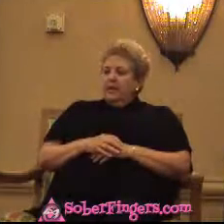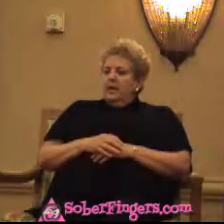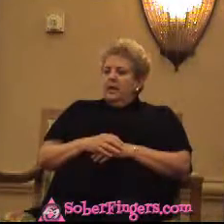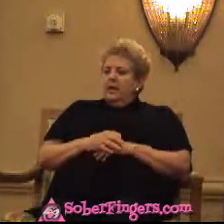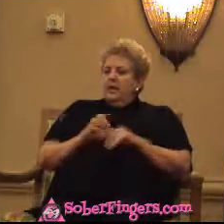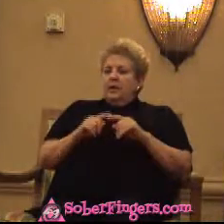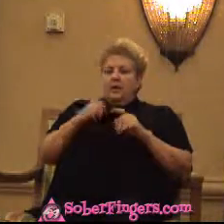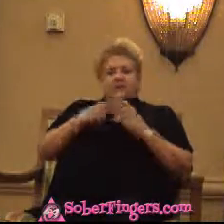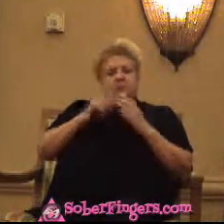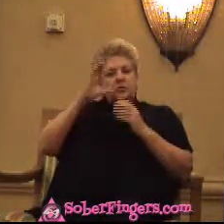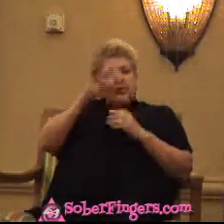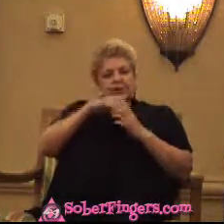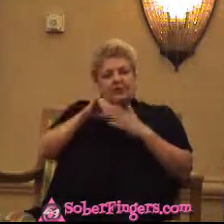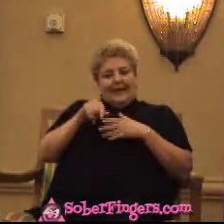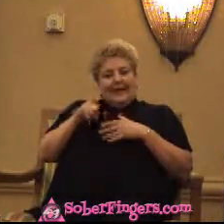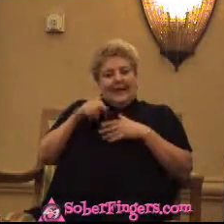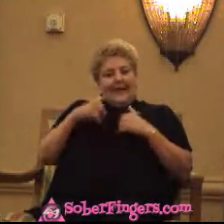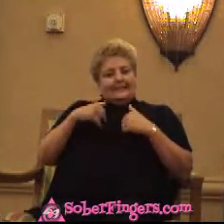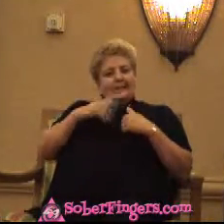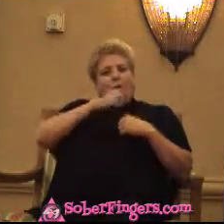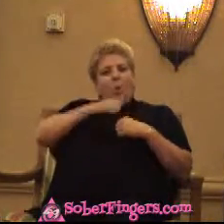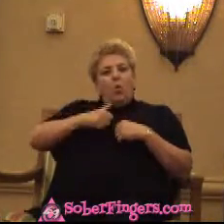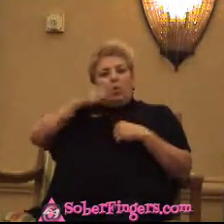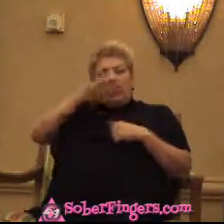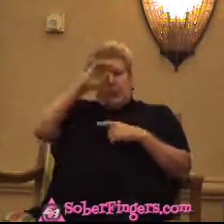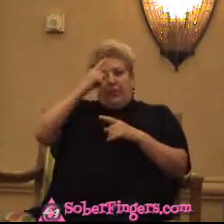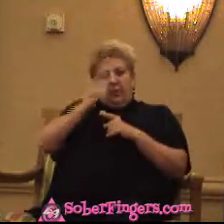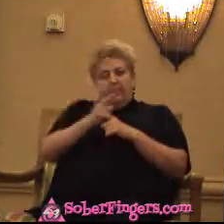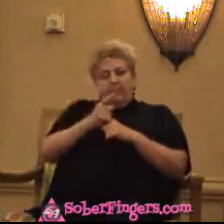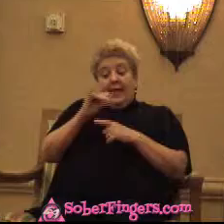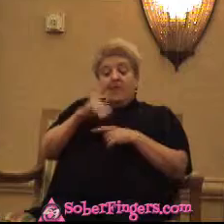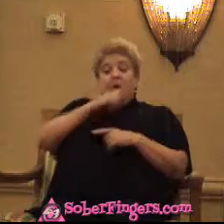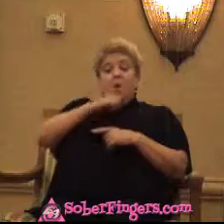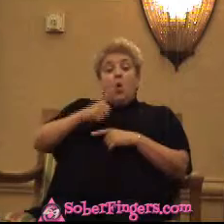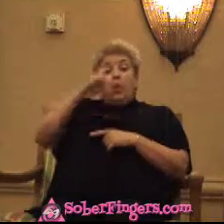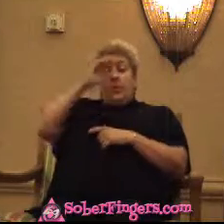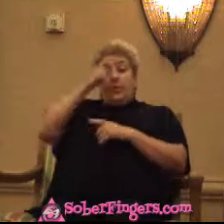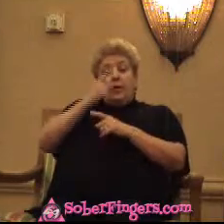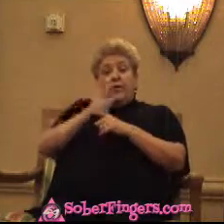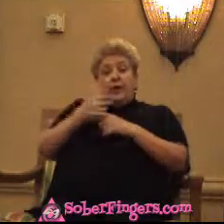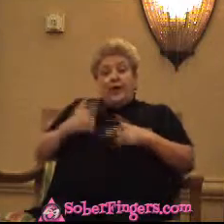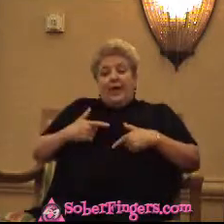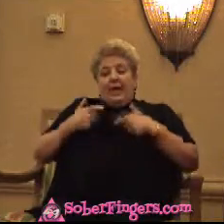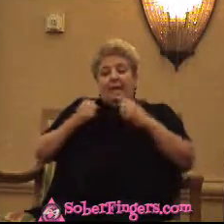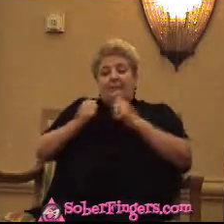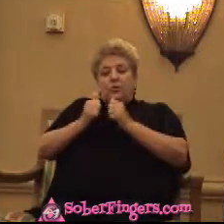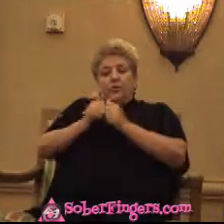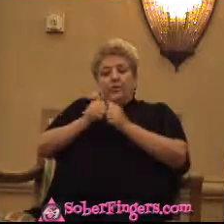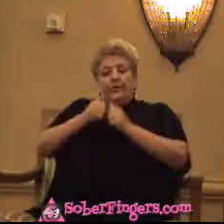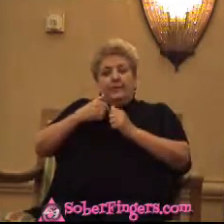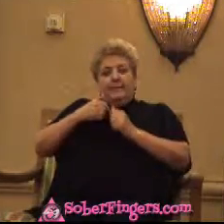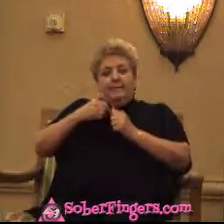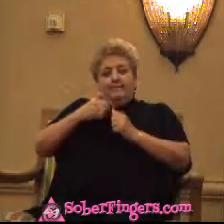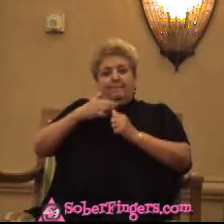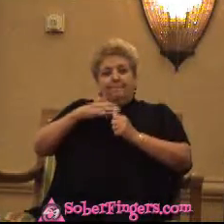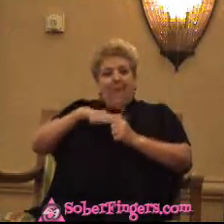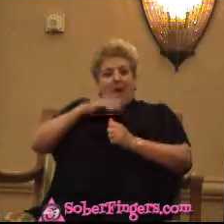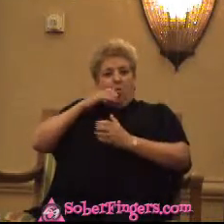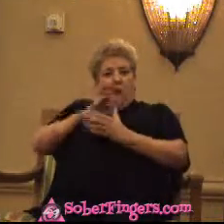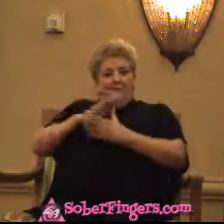brother. And that older brother has been living with my wife and I for the last 1.5 years. He just got out of the Marines about 1.5 years